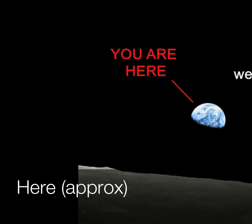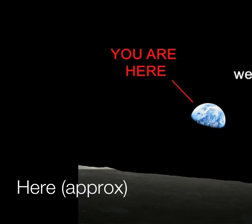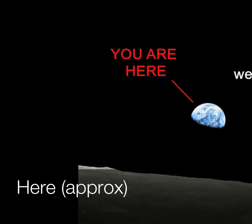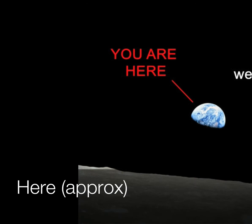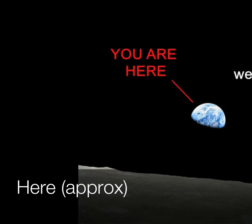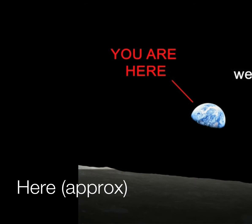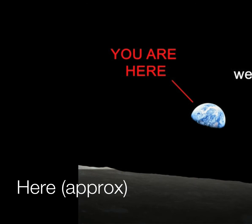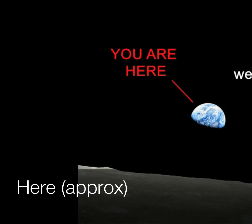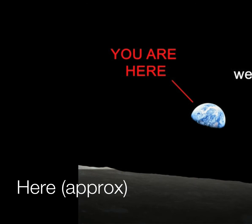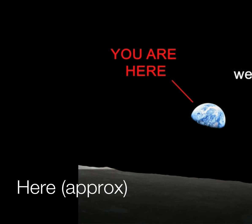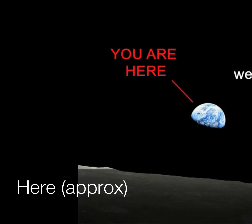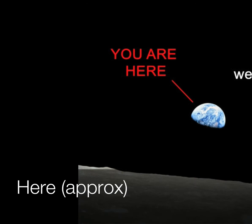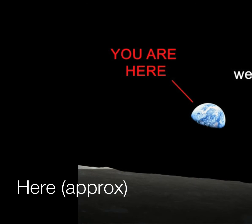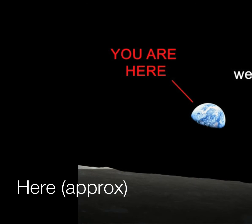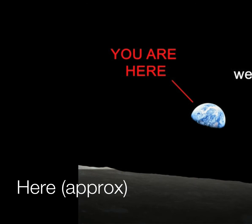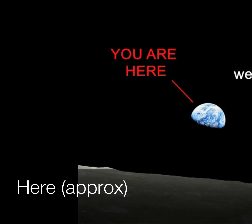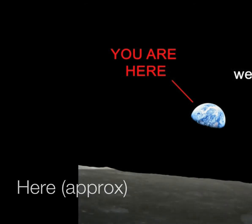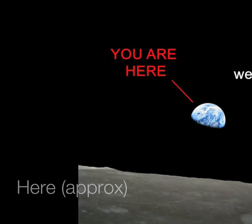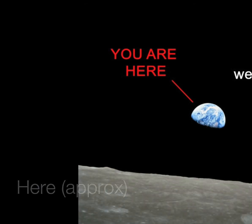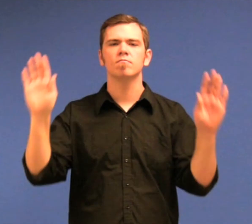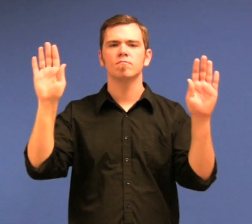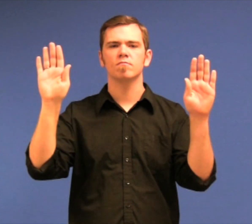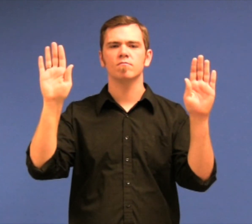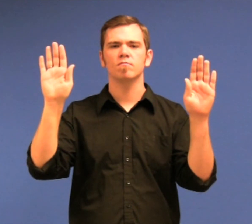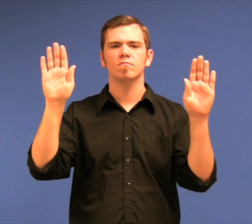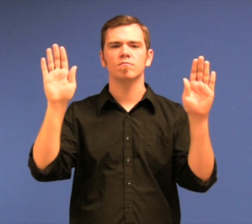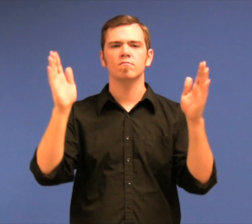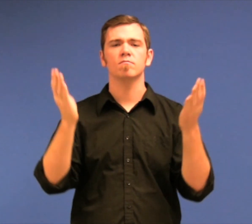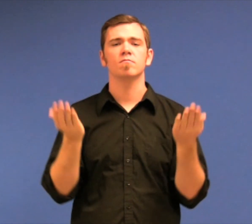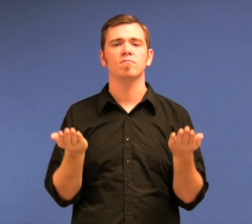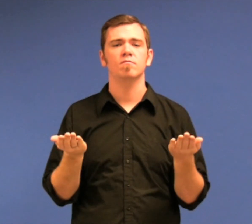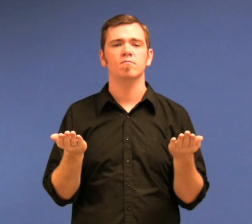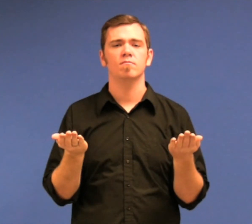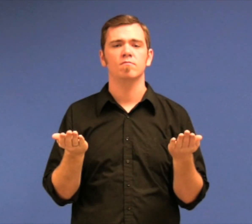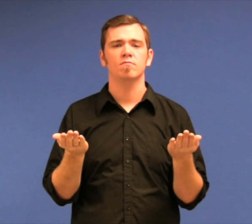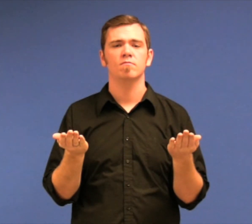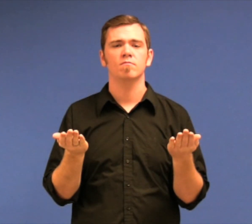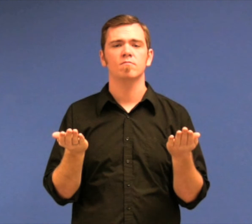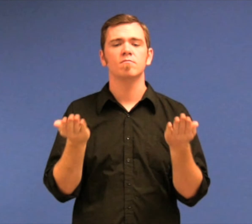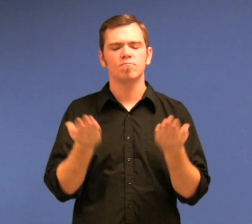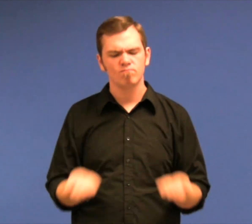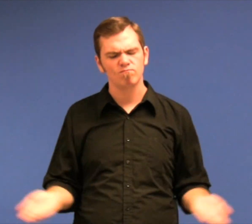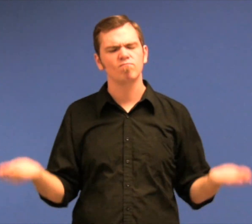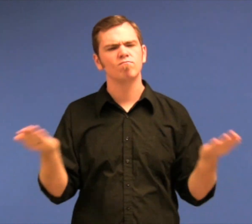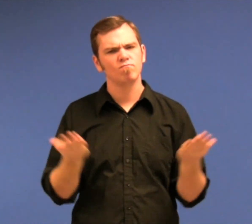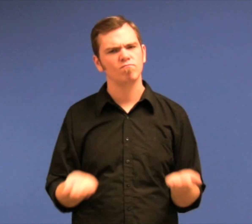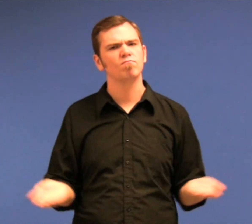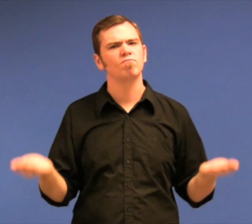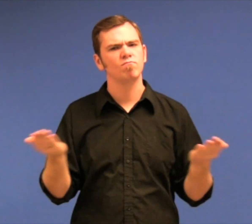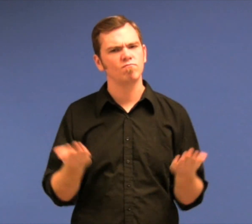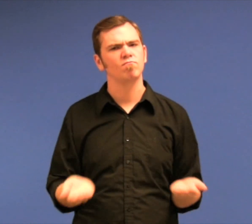The sign for here approximately is here, here.